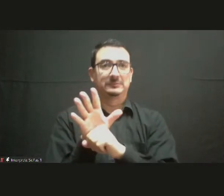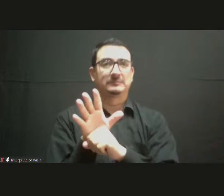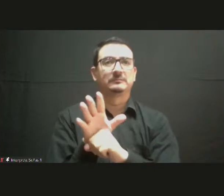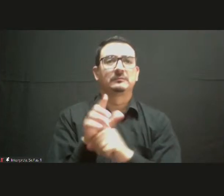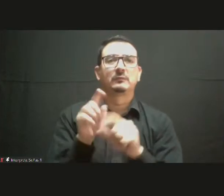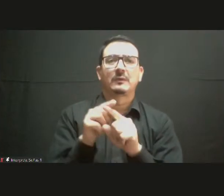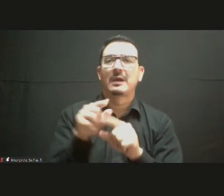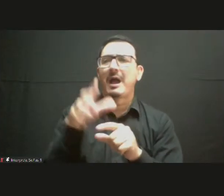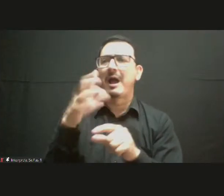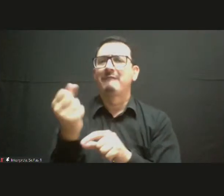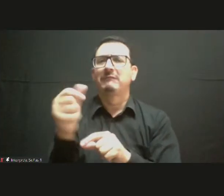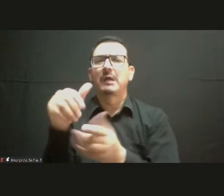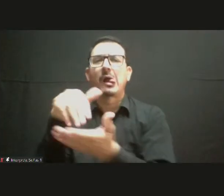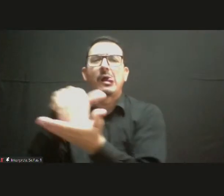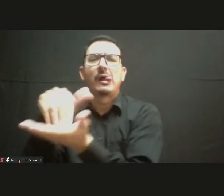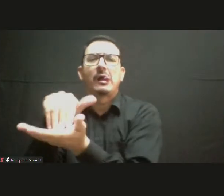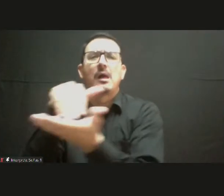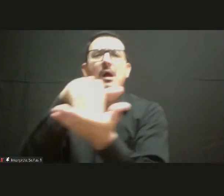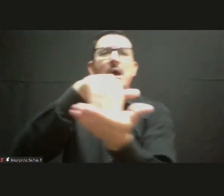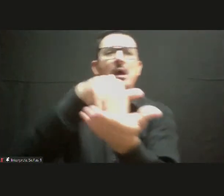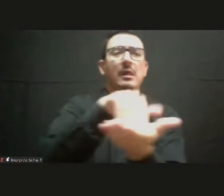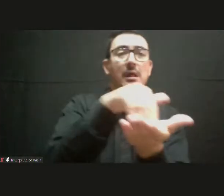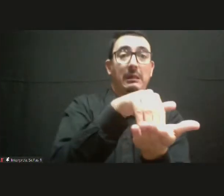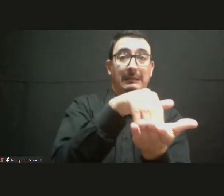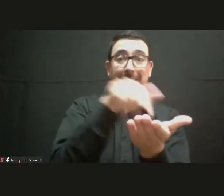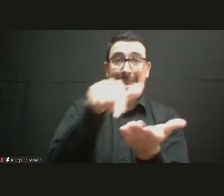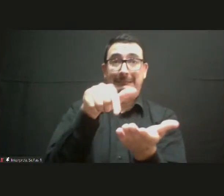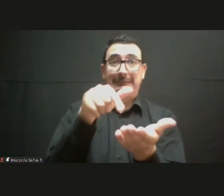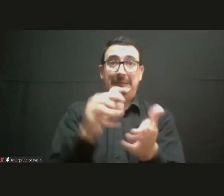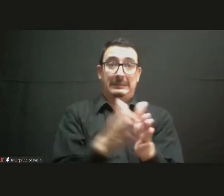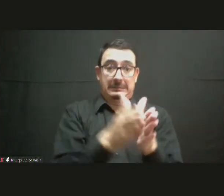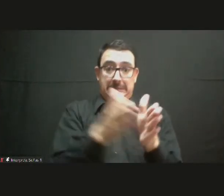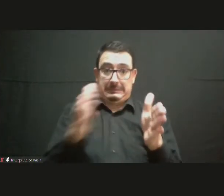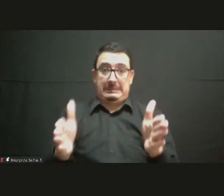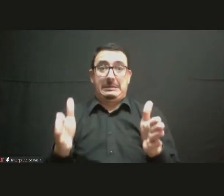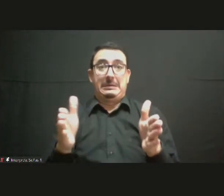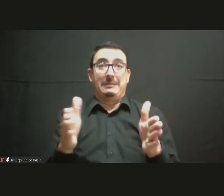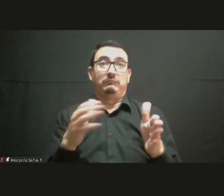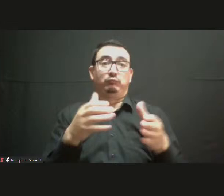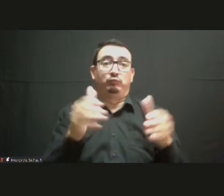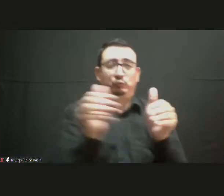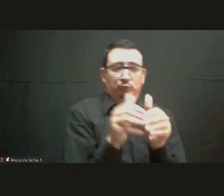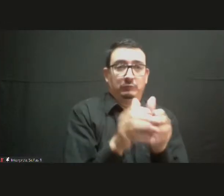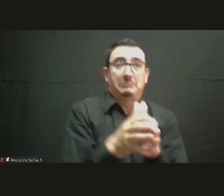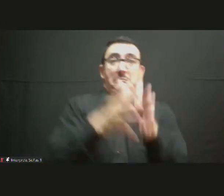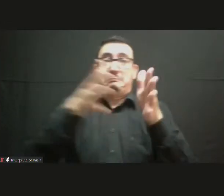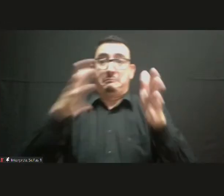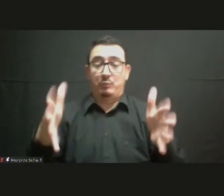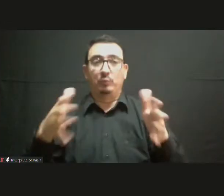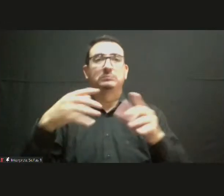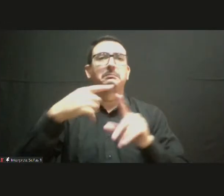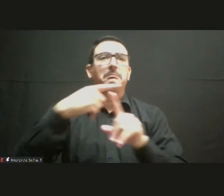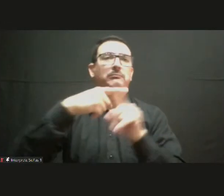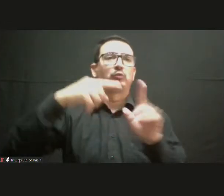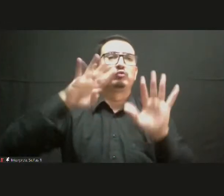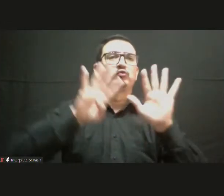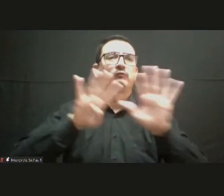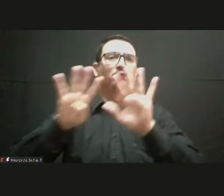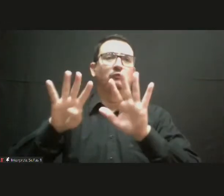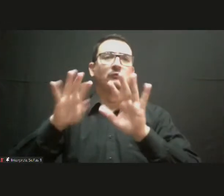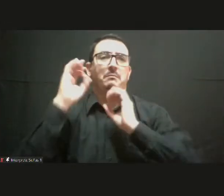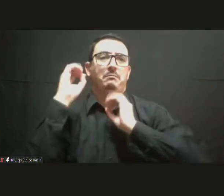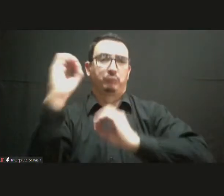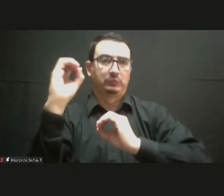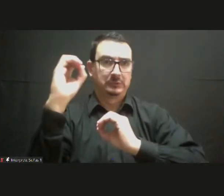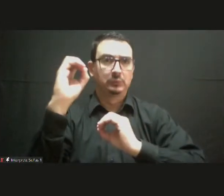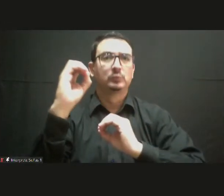up to 99% of tourist service providers. So we reached over 300